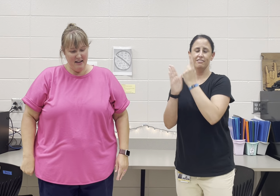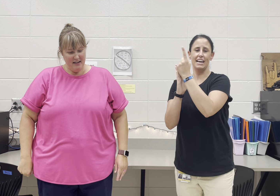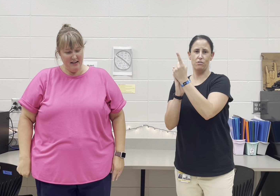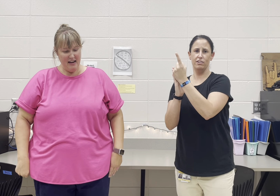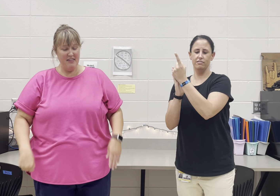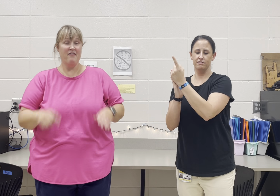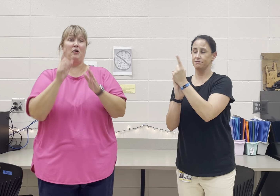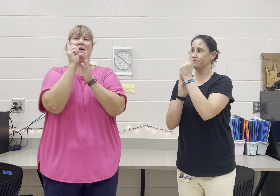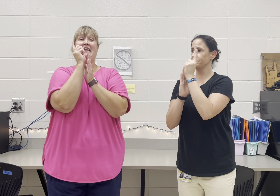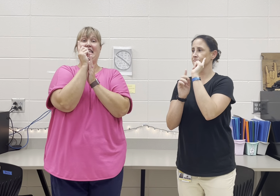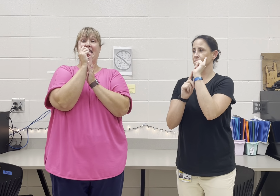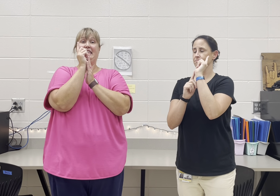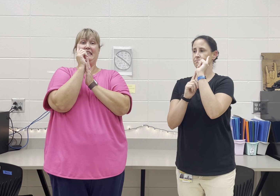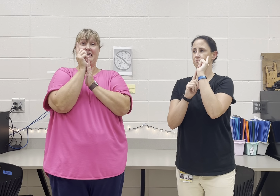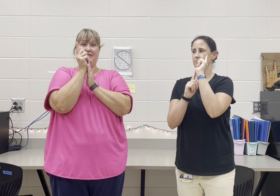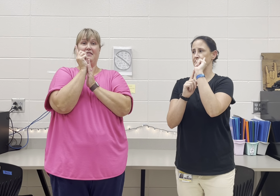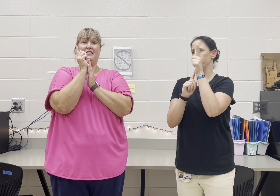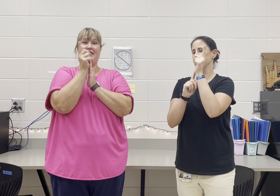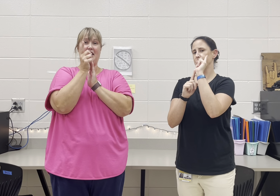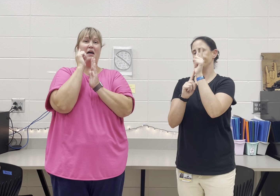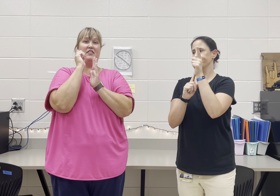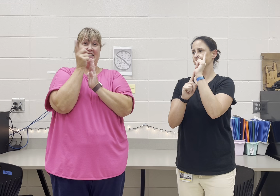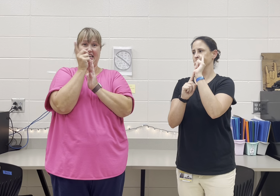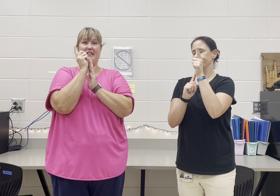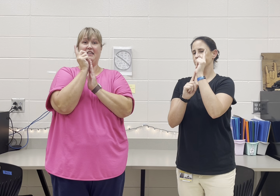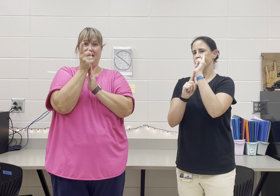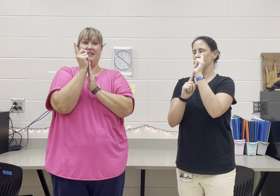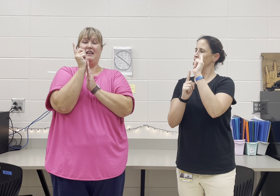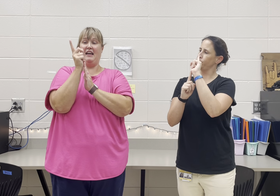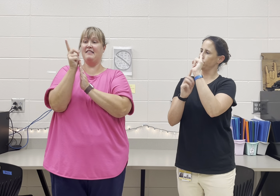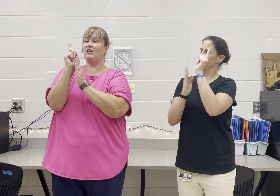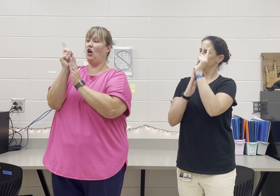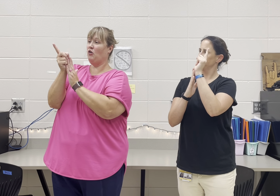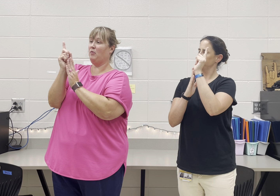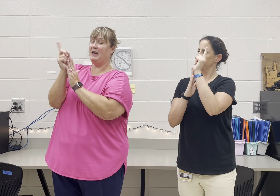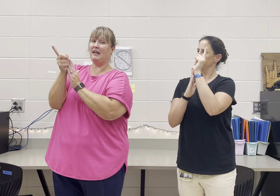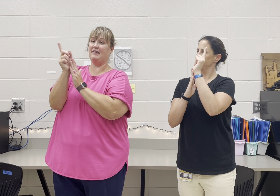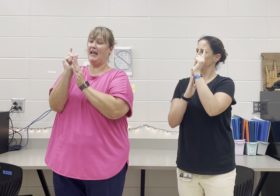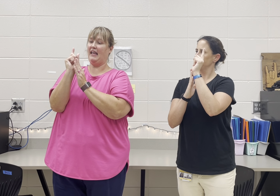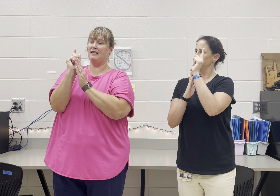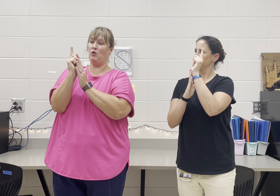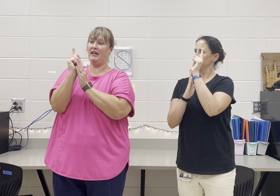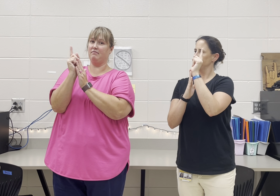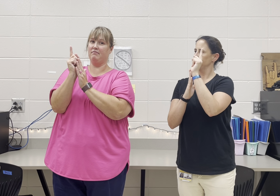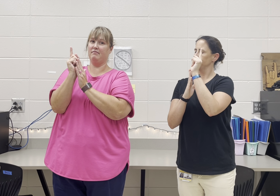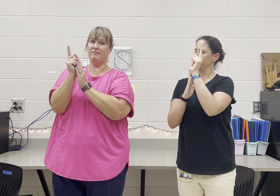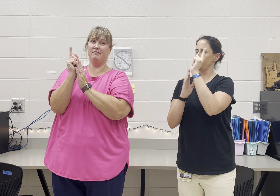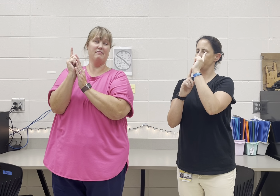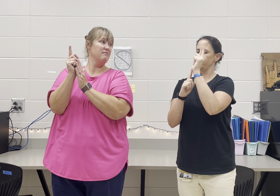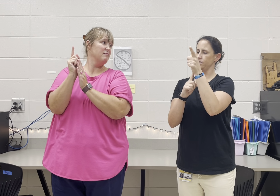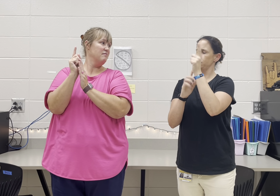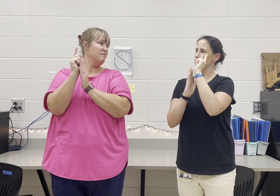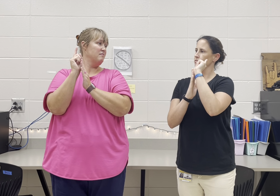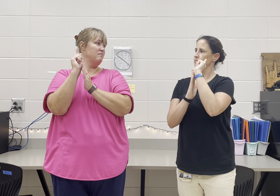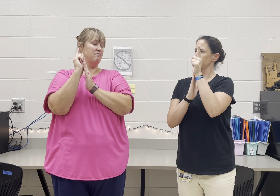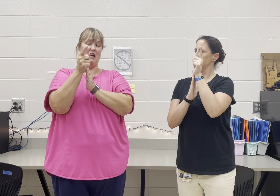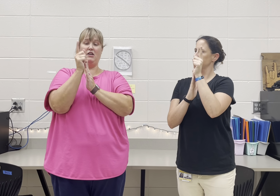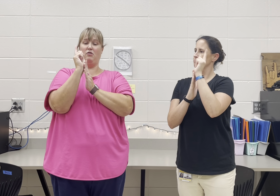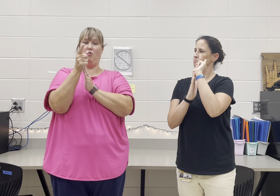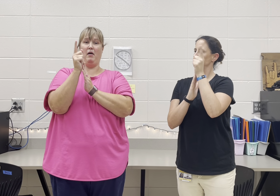hour. And then for minute, I do. think about the tick. You and do. it's a longer minute because second it's more like. Do you do this or this? I do whole palm.